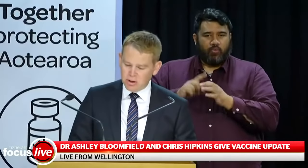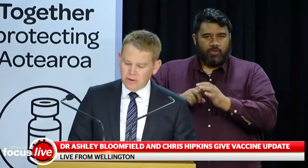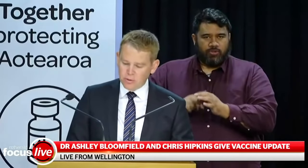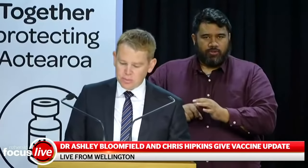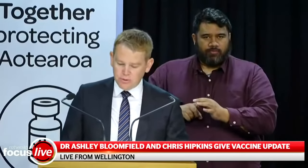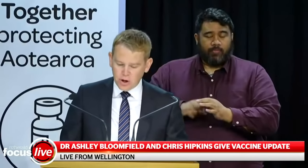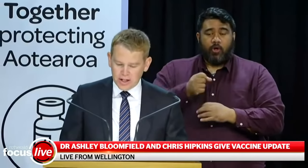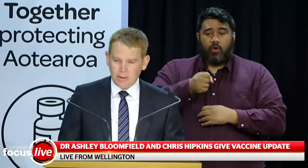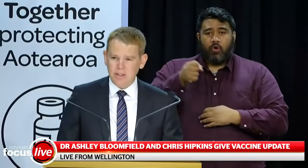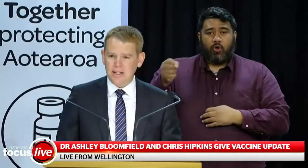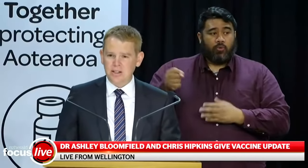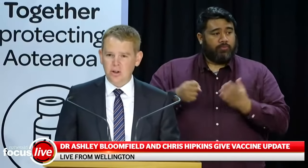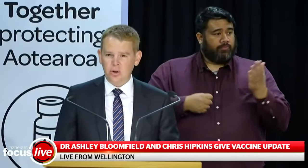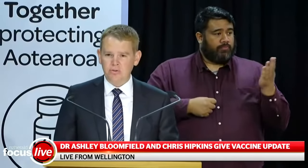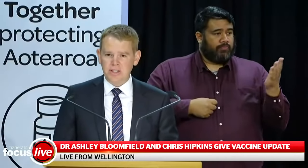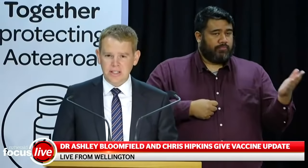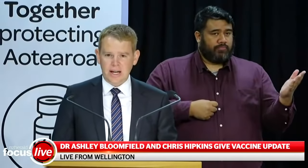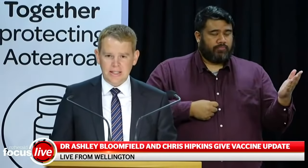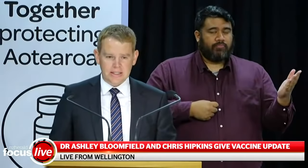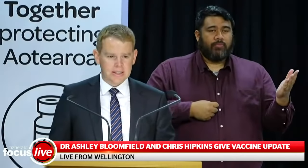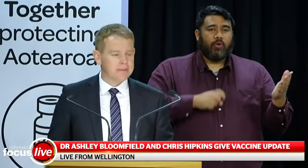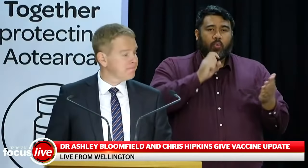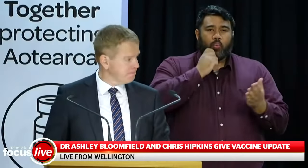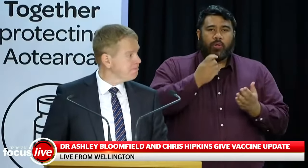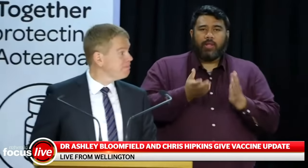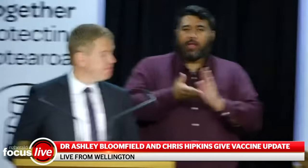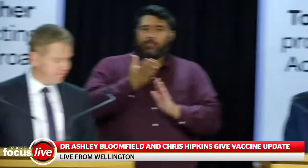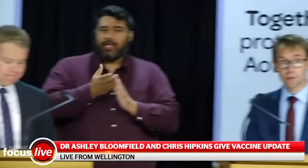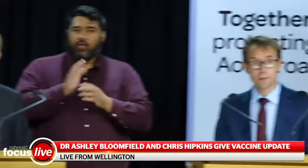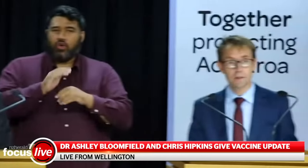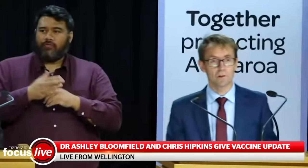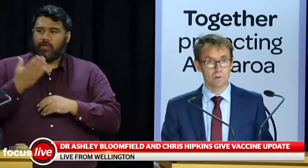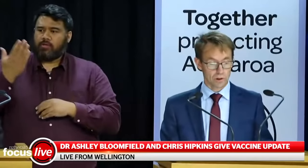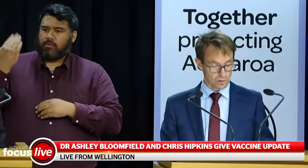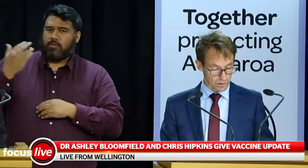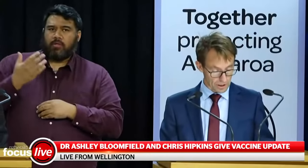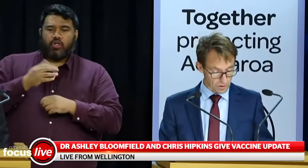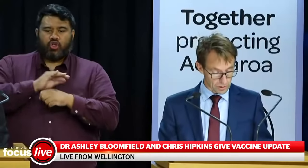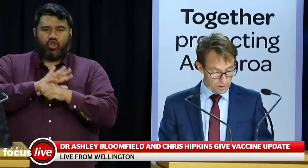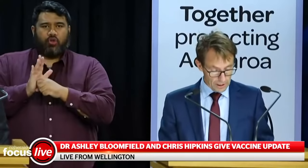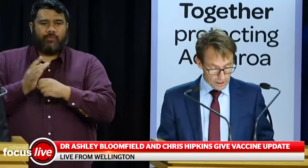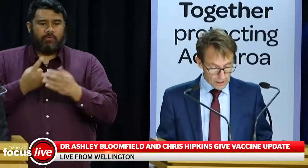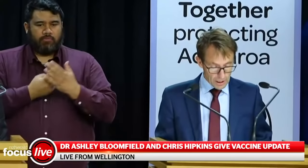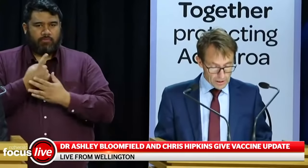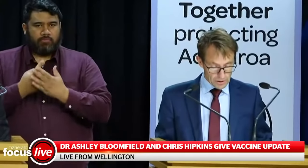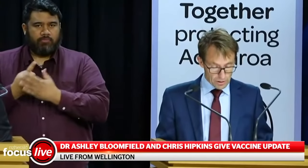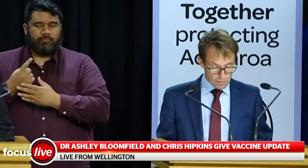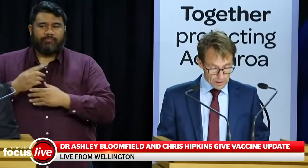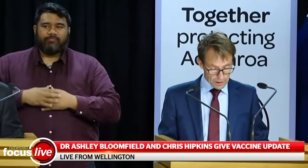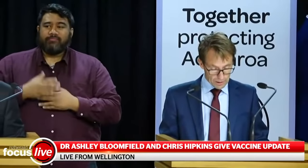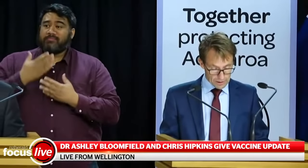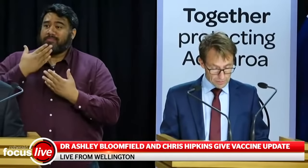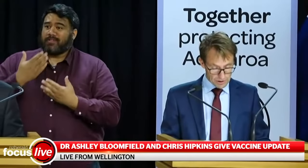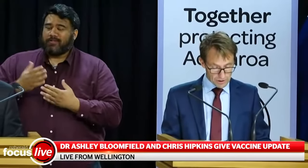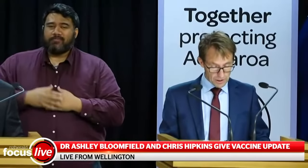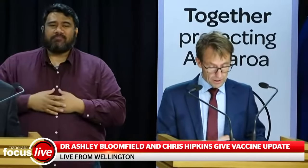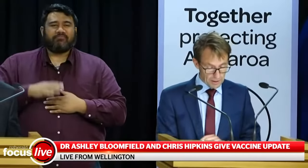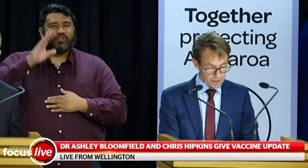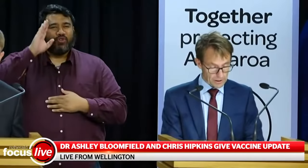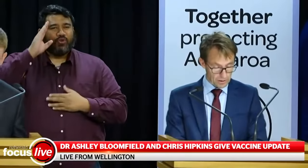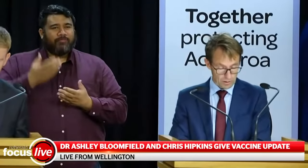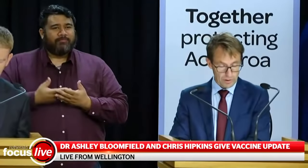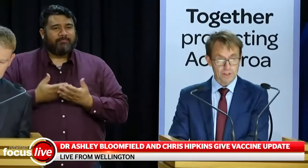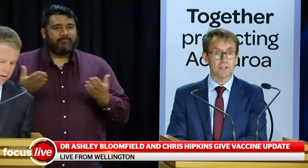Director General of Health to provide an update on recent cases. Thank you, Minister. Kia ora koutou katoa. So, as the Minister